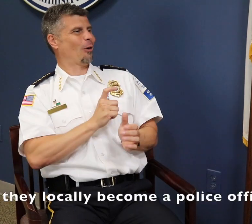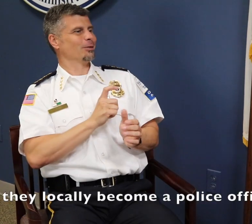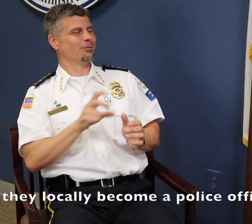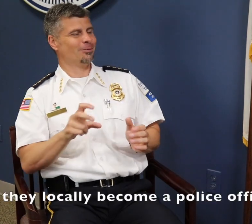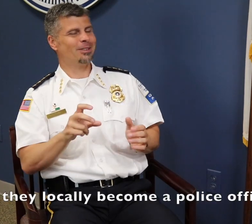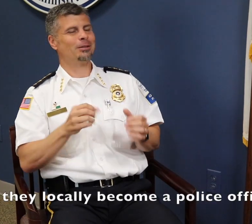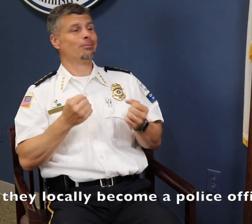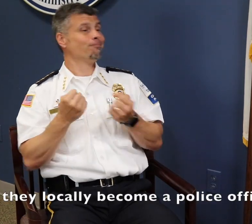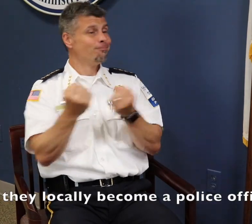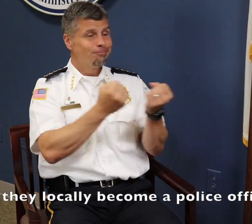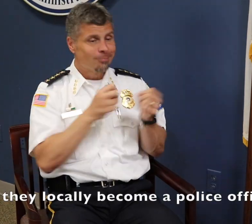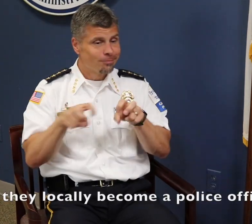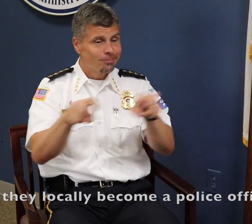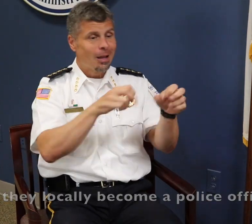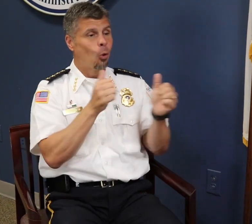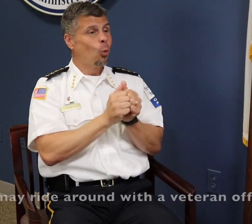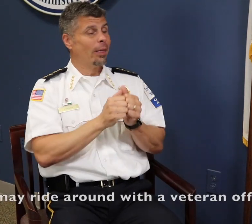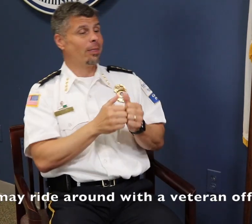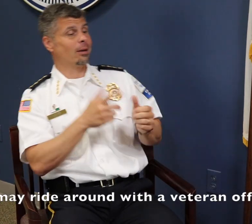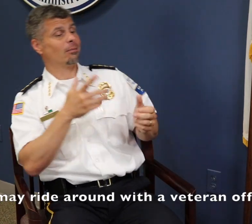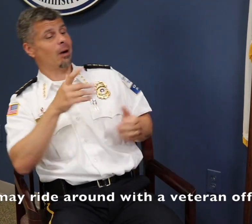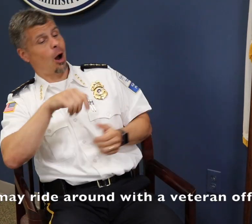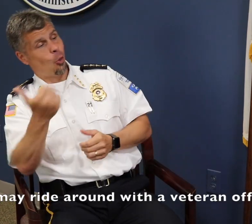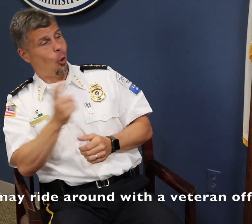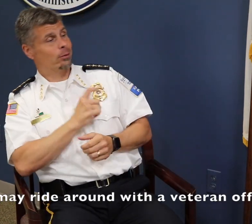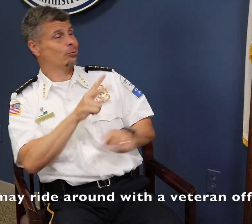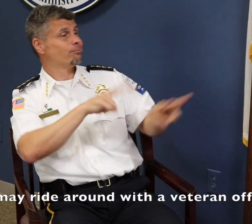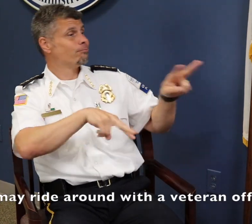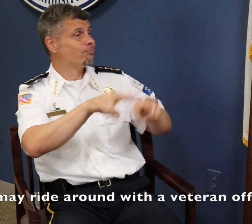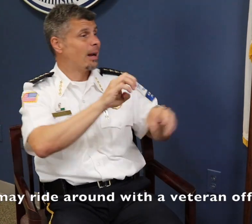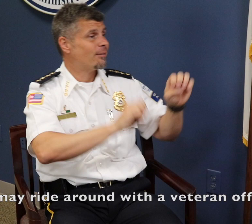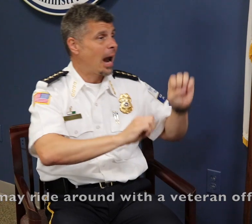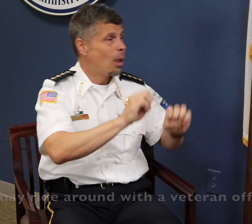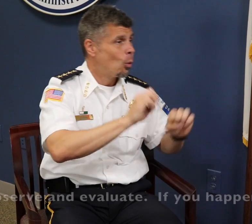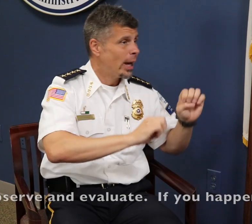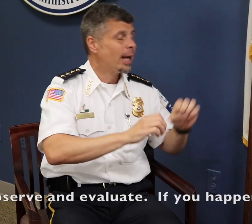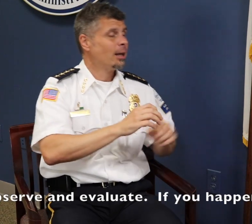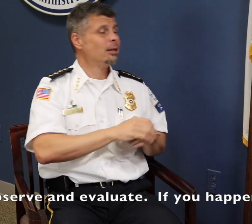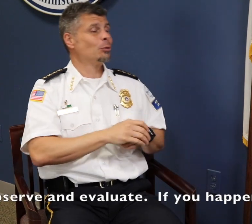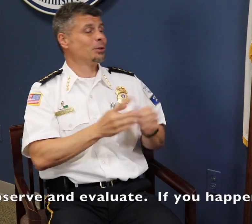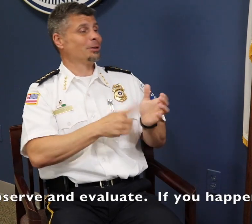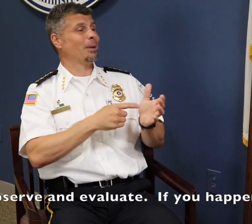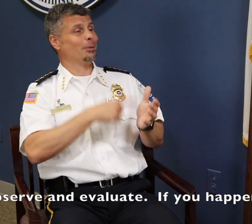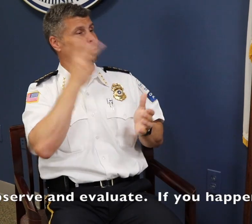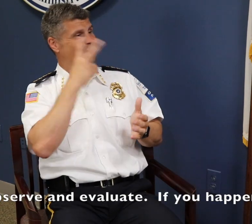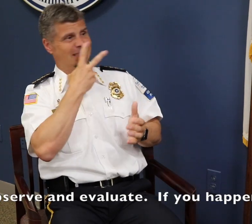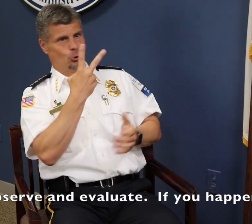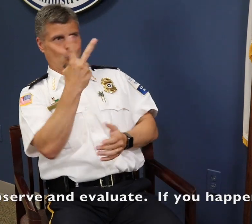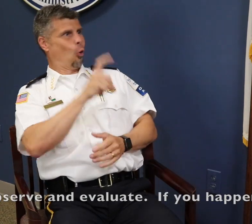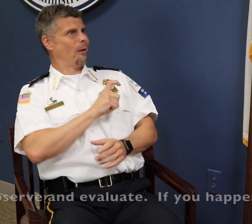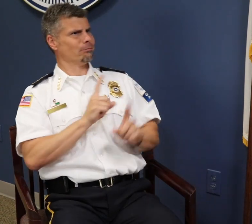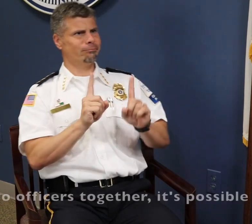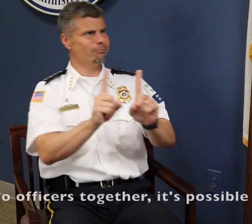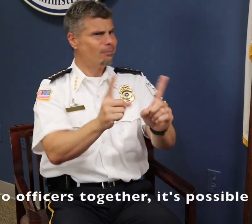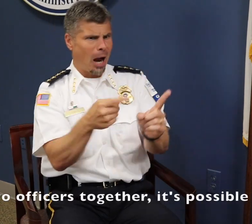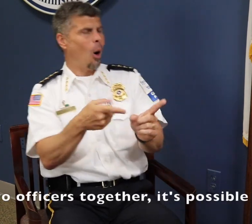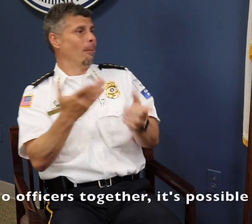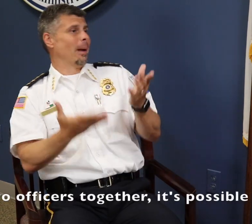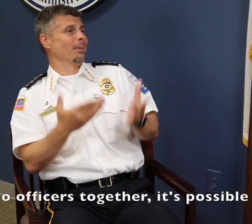locally become a police officer. They may ride around with a veteran officer and observe and evaluate. If you happen to see two